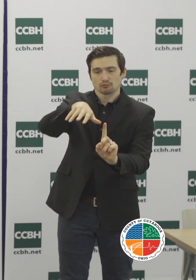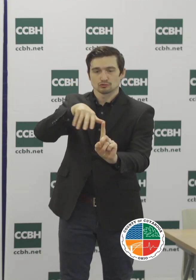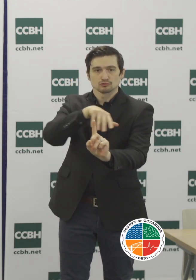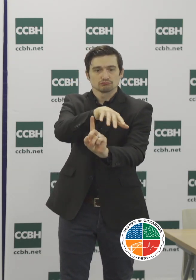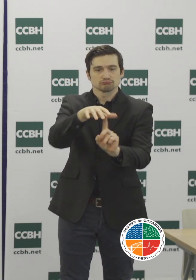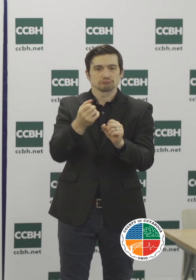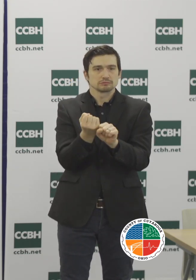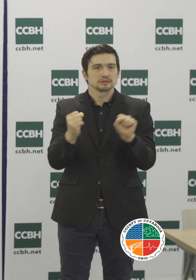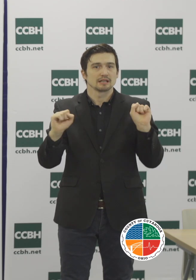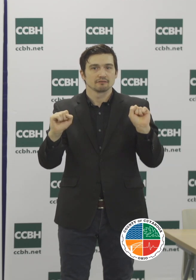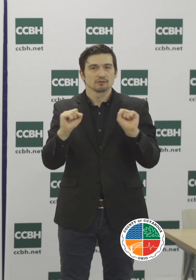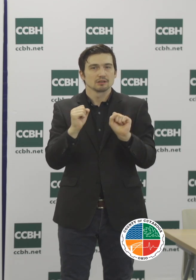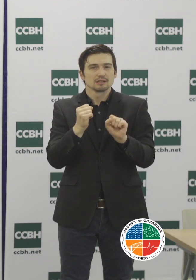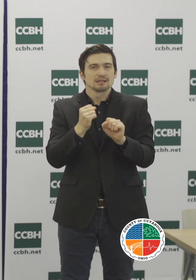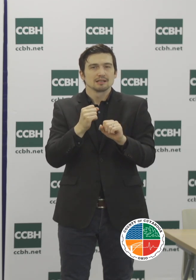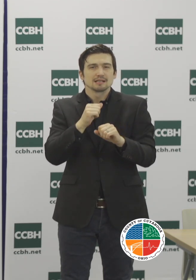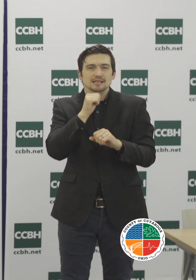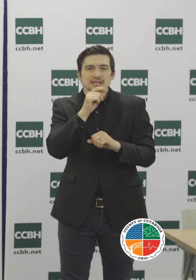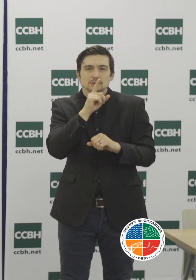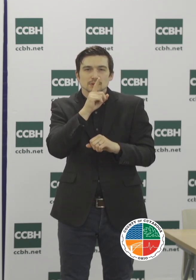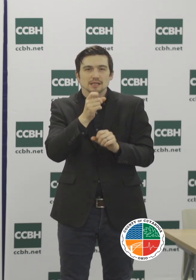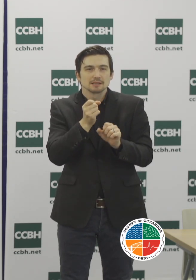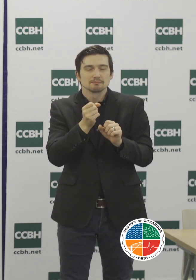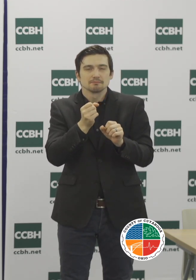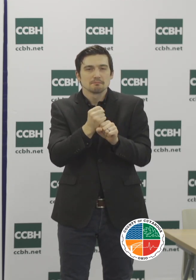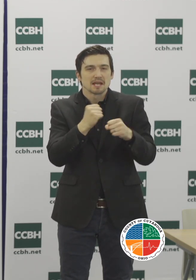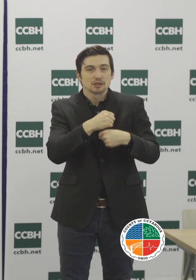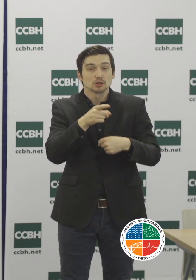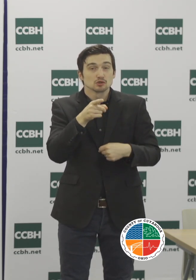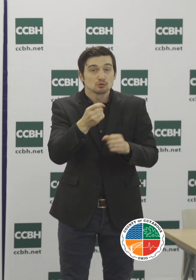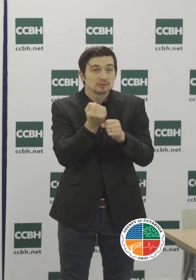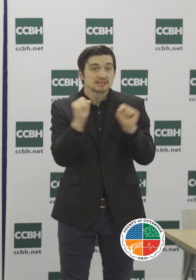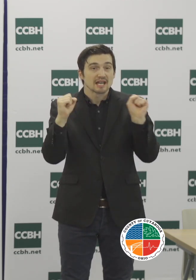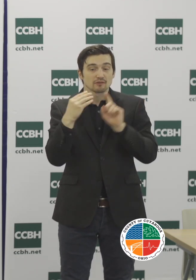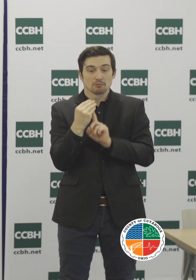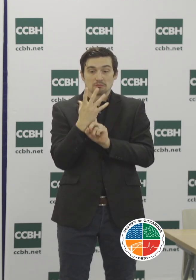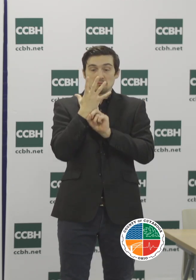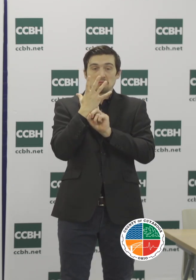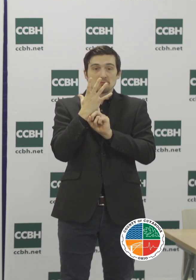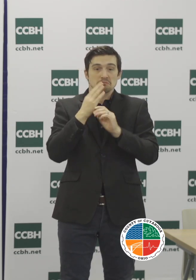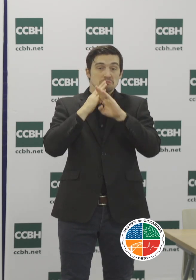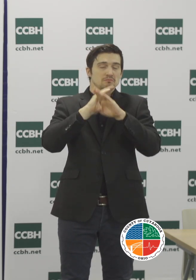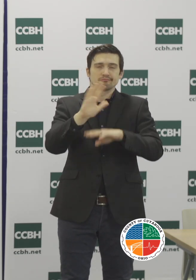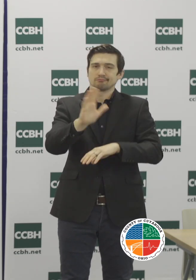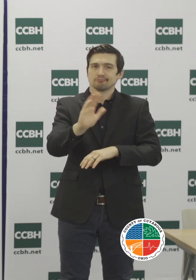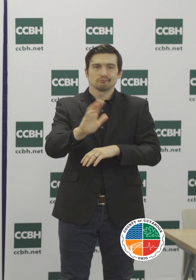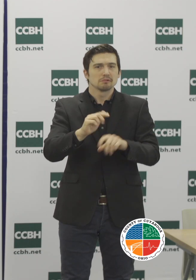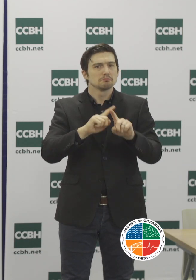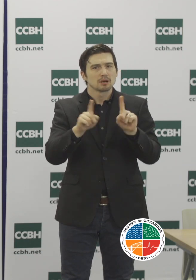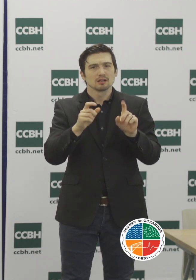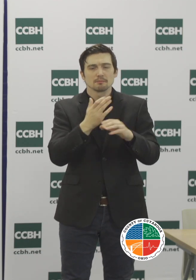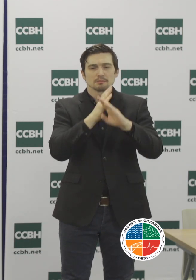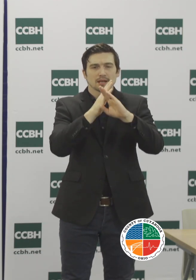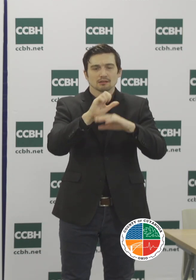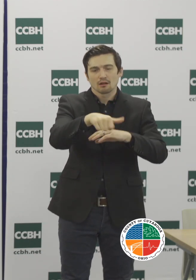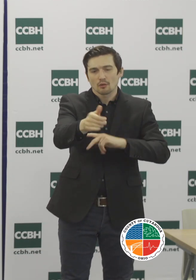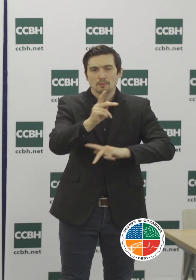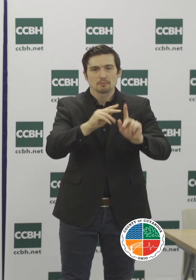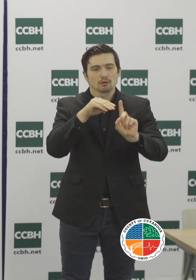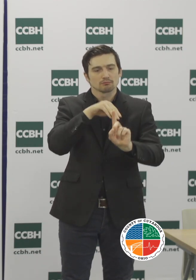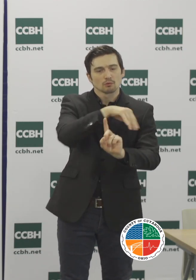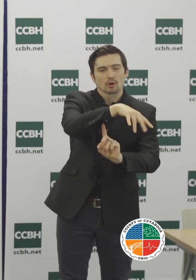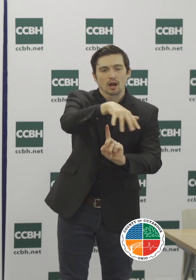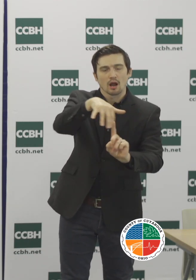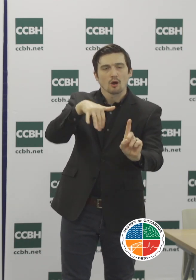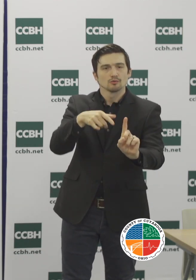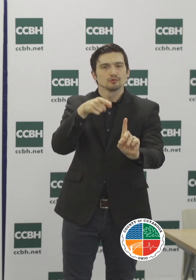doesn't keep you safe from contracting, from getting COVID, but it